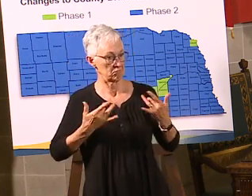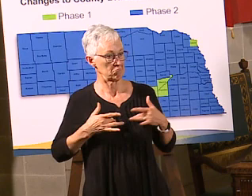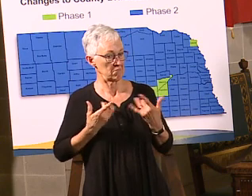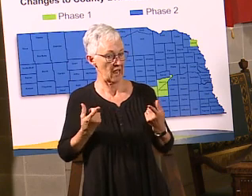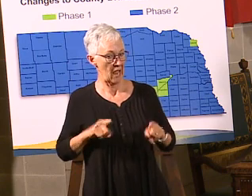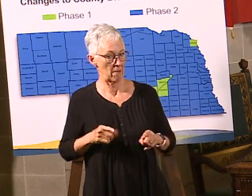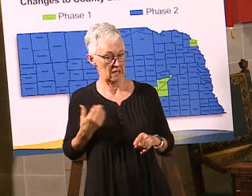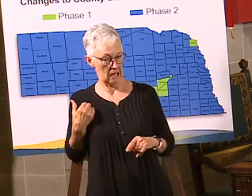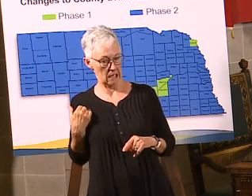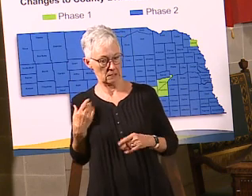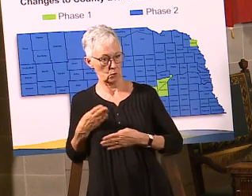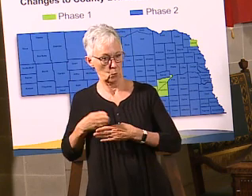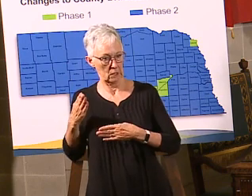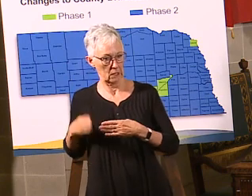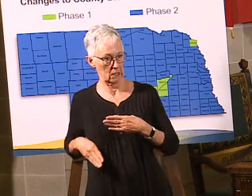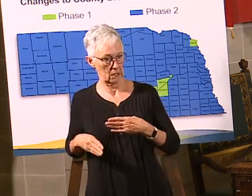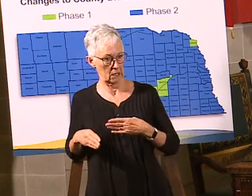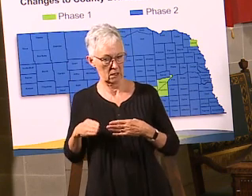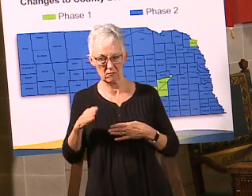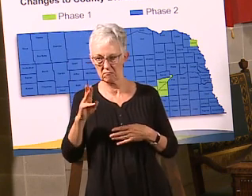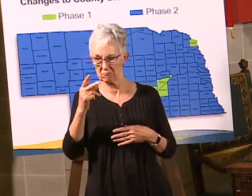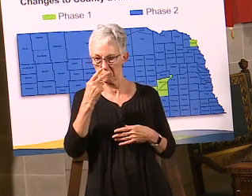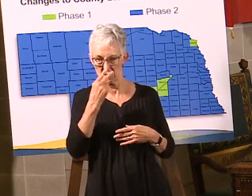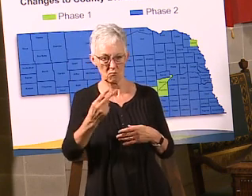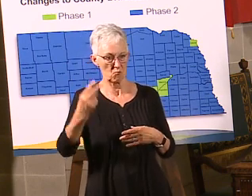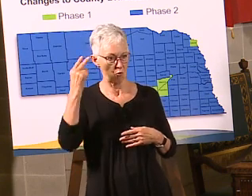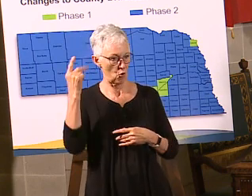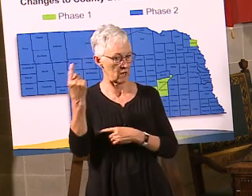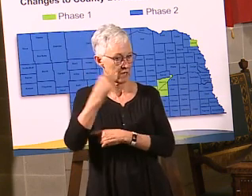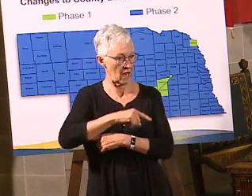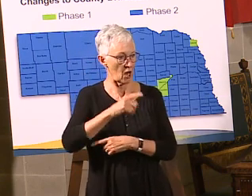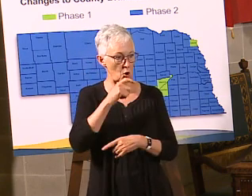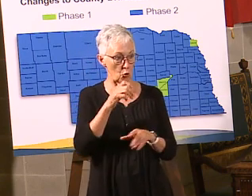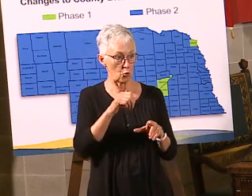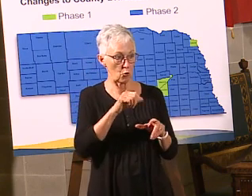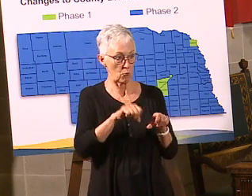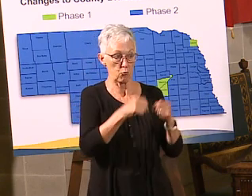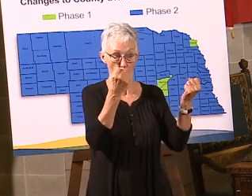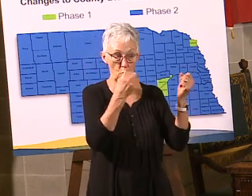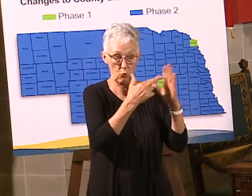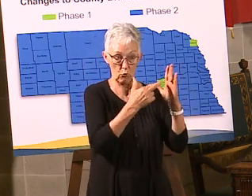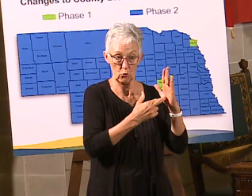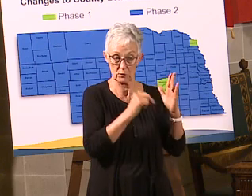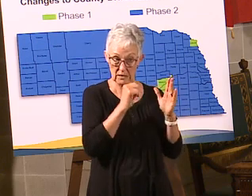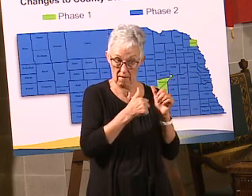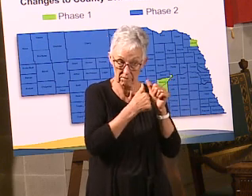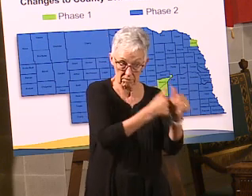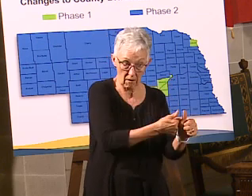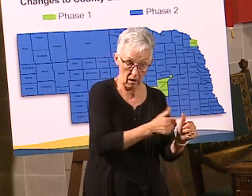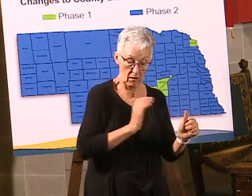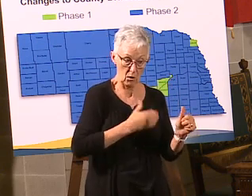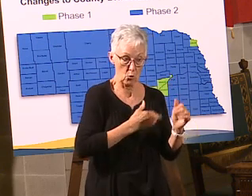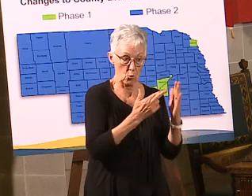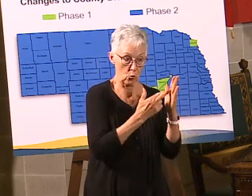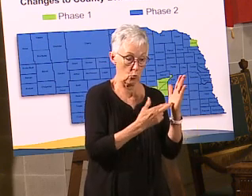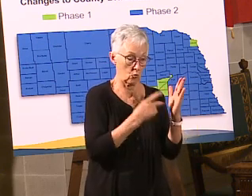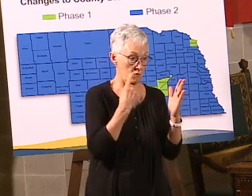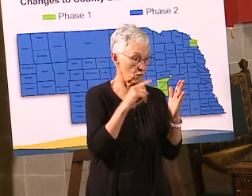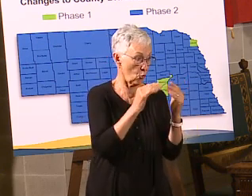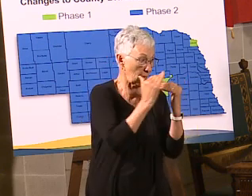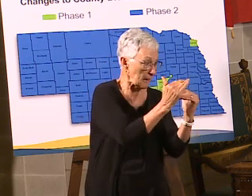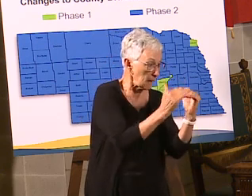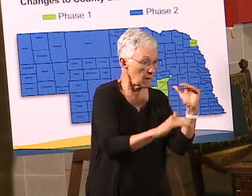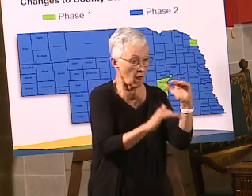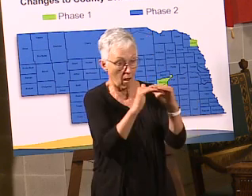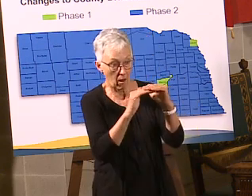directed health measures, and how should such violations be handled? So the question was, am I aware of any weekend activity that it violated